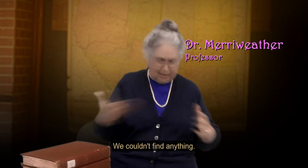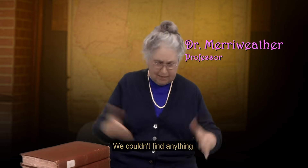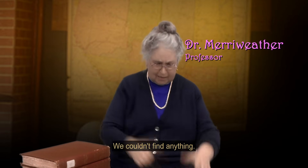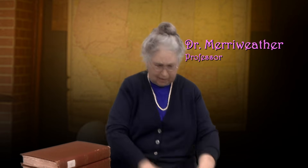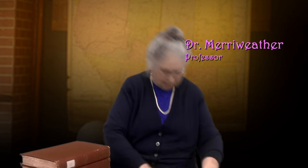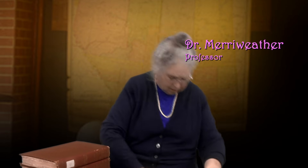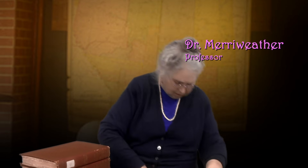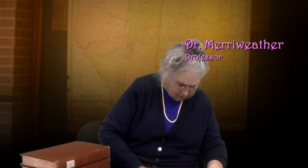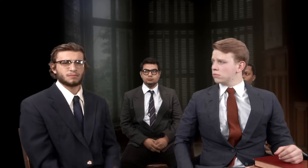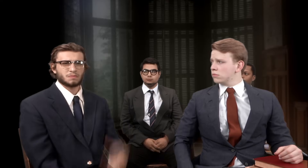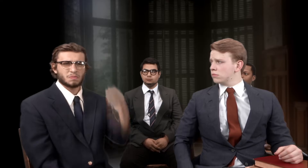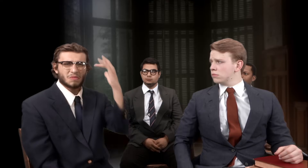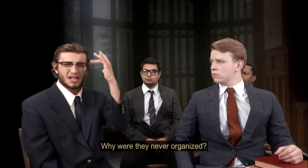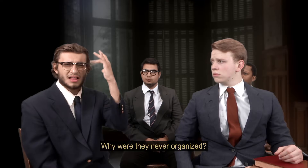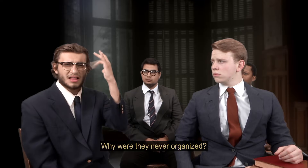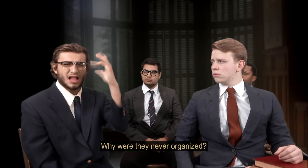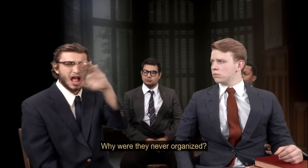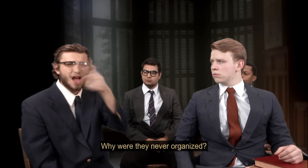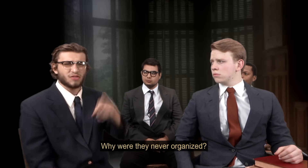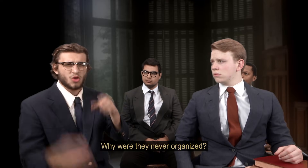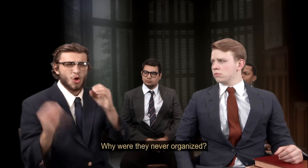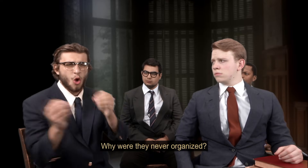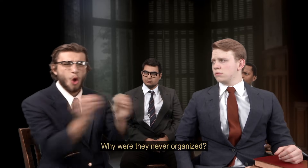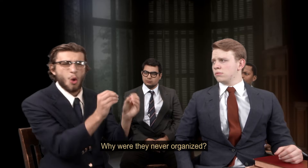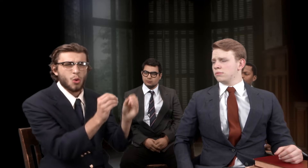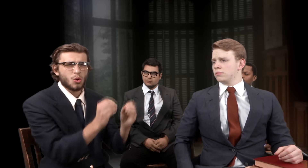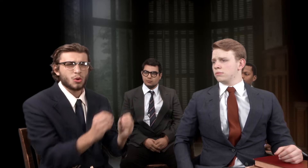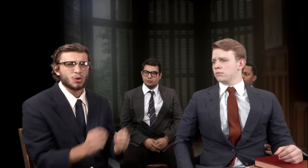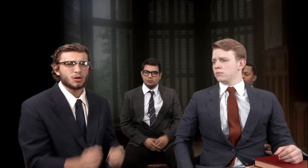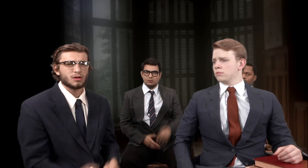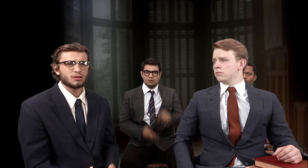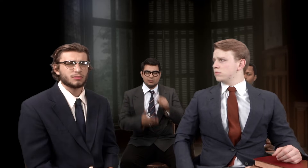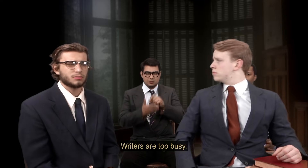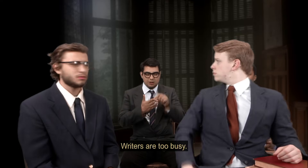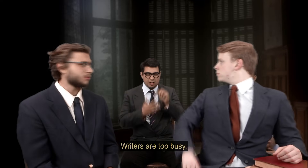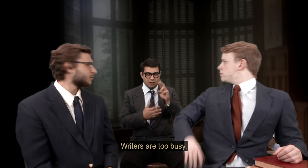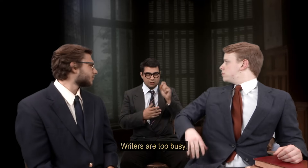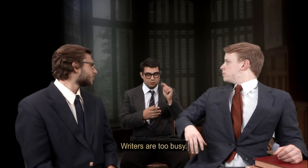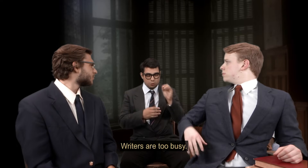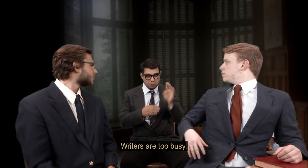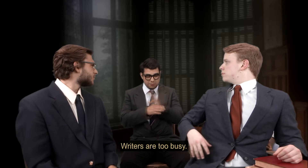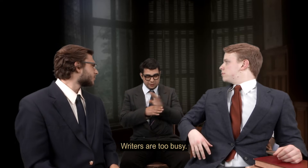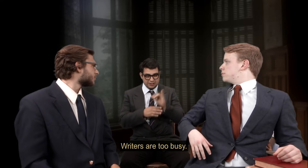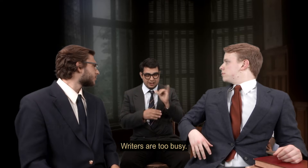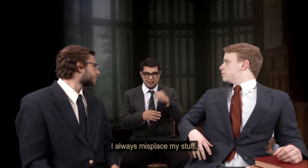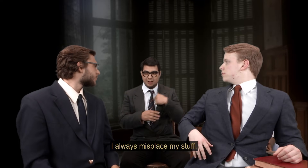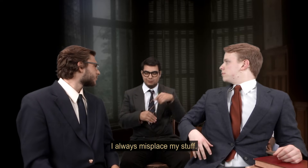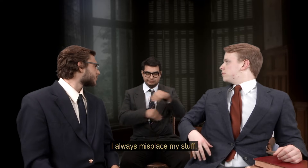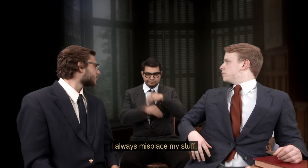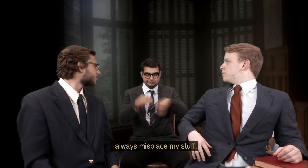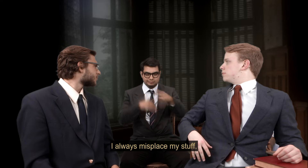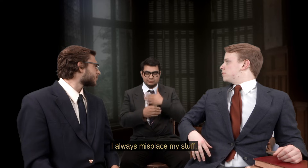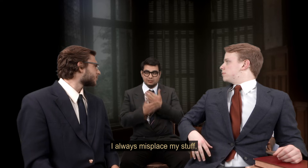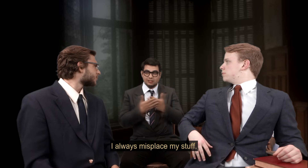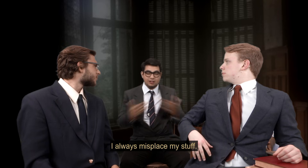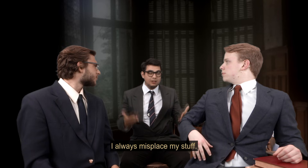anything. Why were they never organized? While I should be there, I always misplaced my